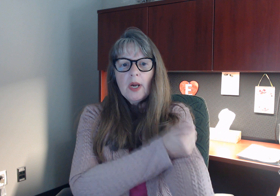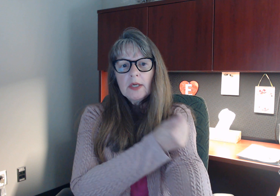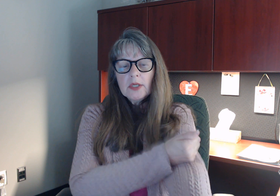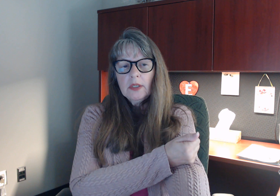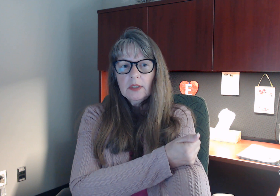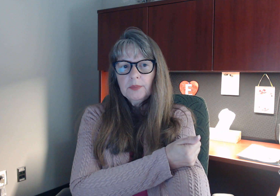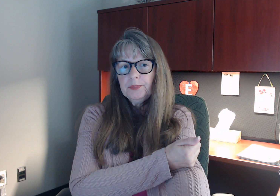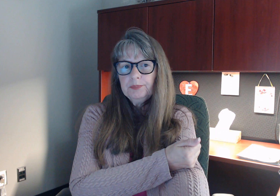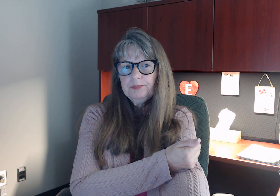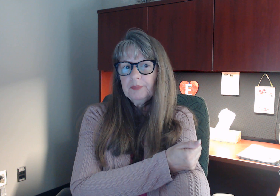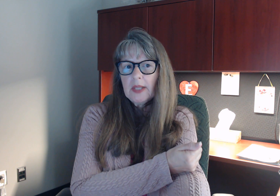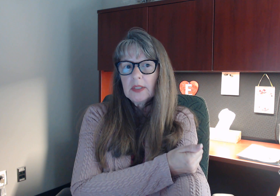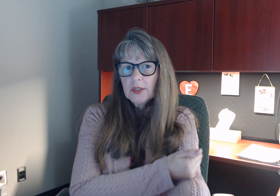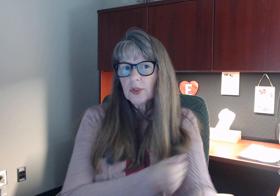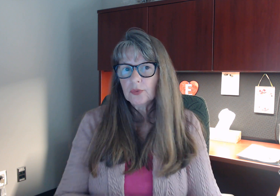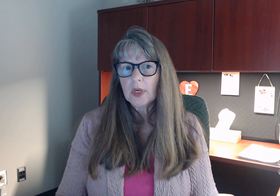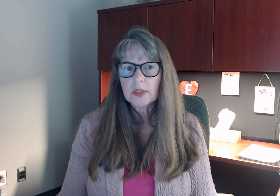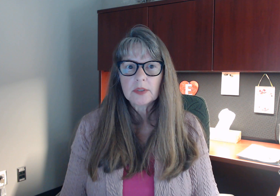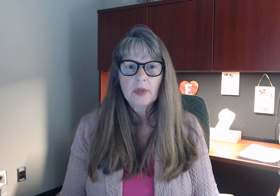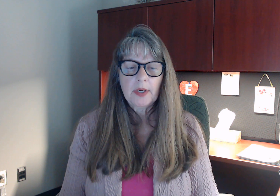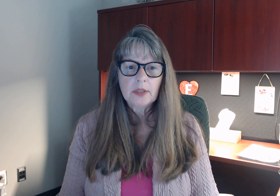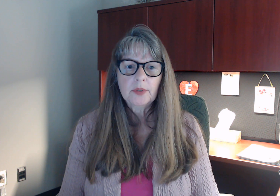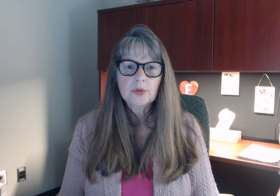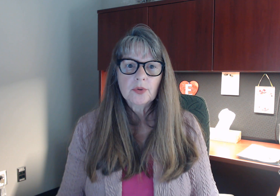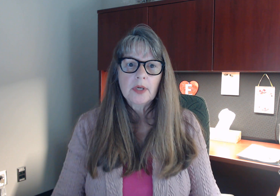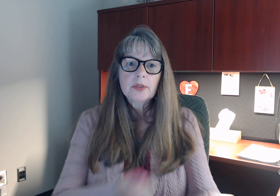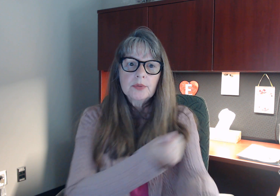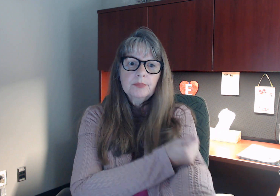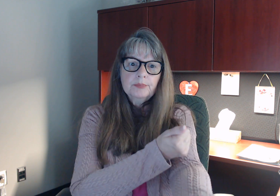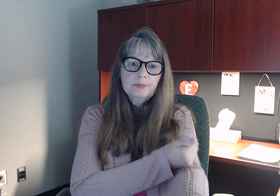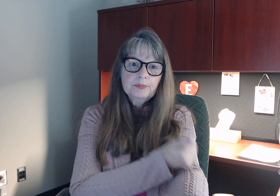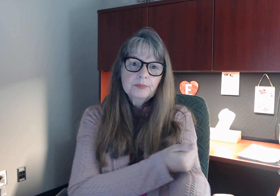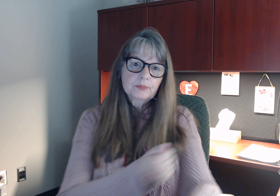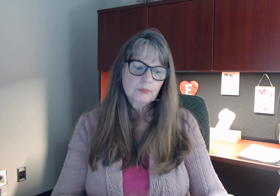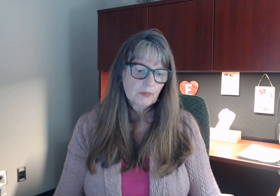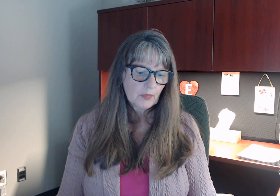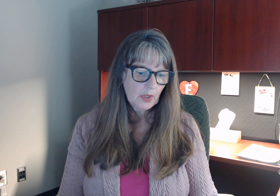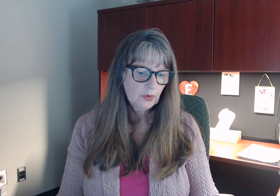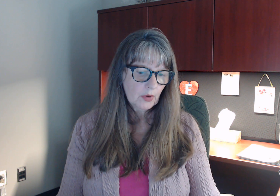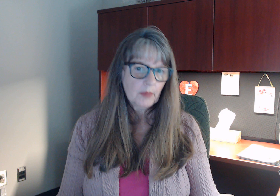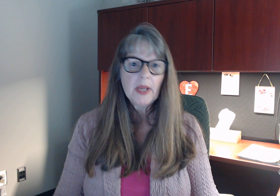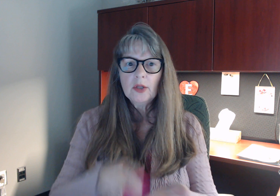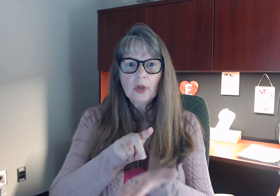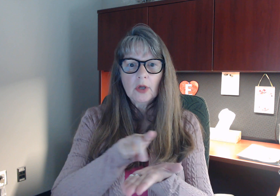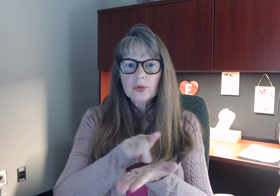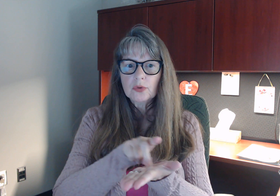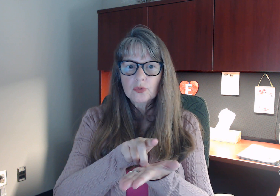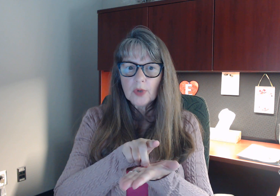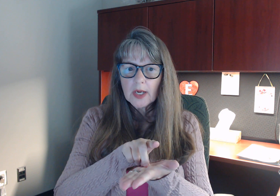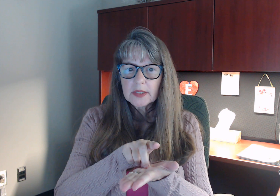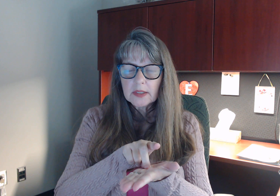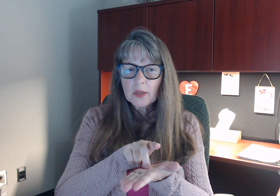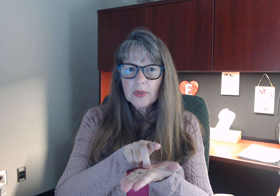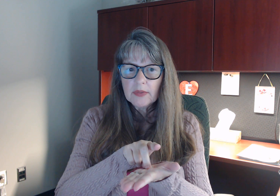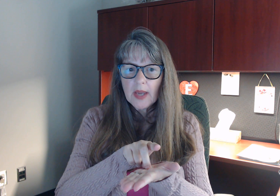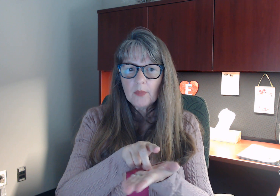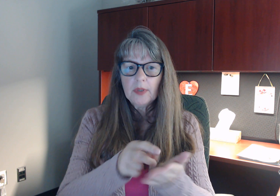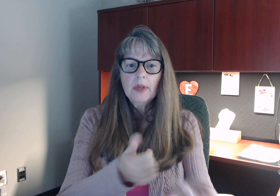Drugs. That's illicit drugs, illegal drugs in your arm. You can also do drugs. I think we did that one,